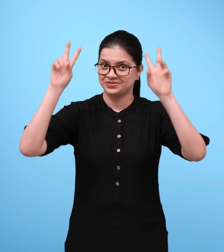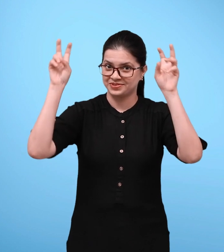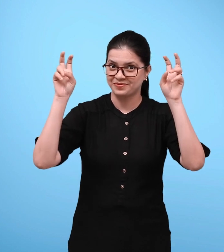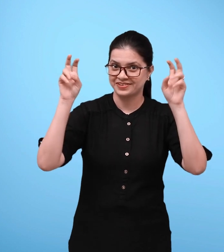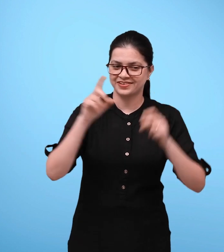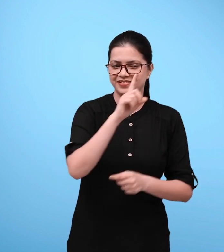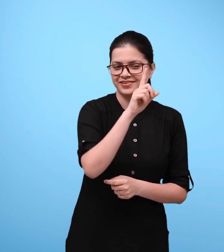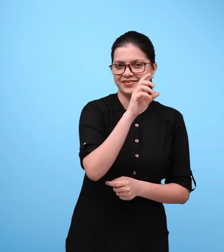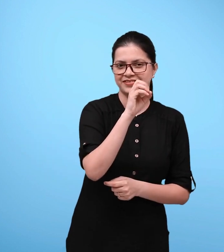10.4